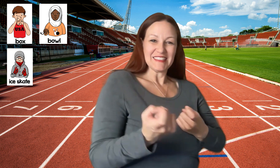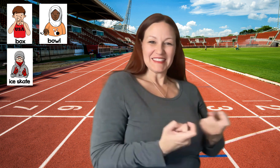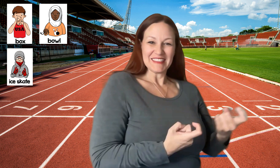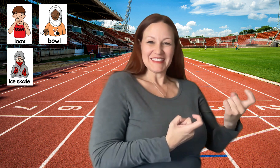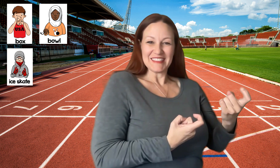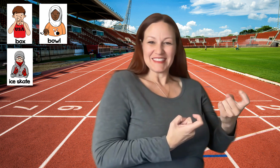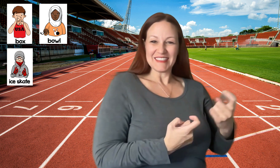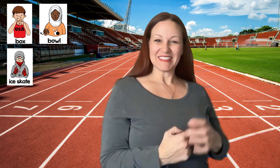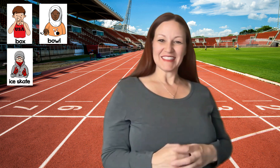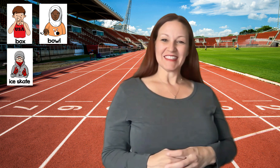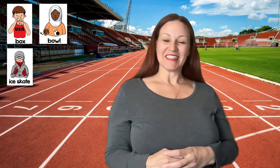skate.